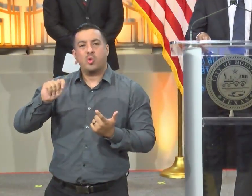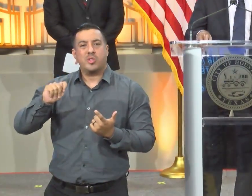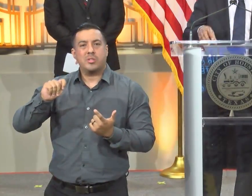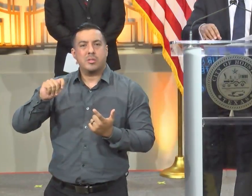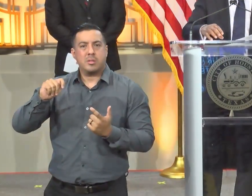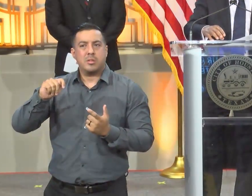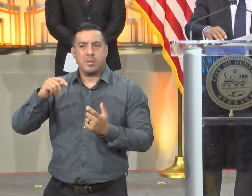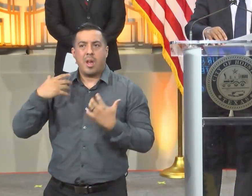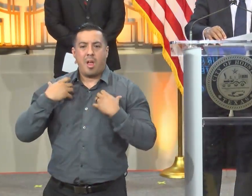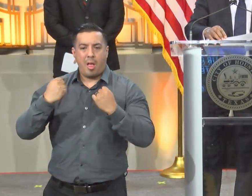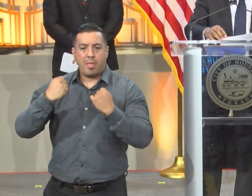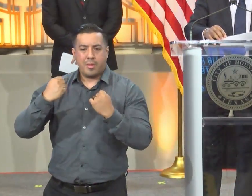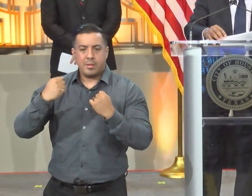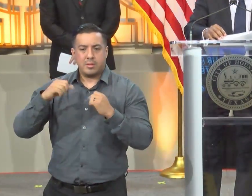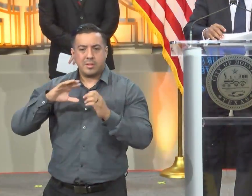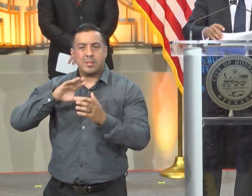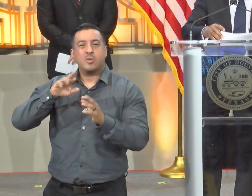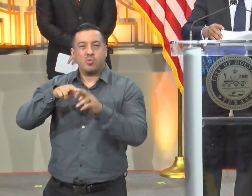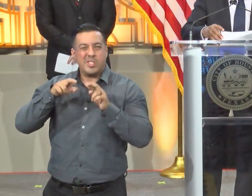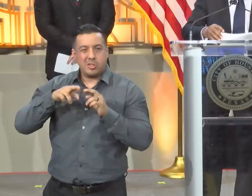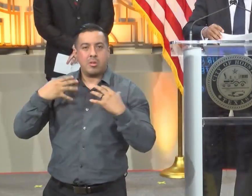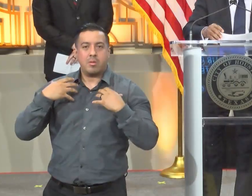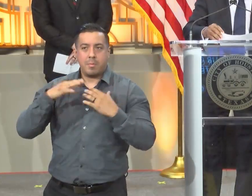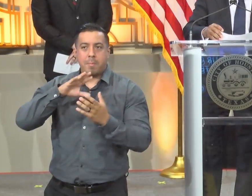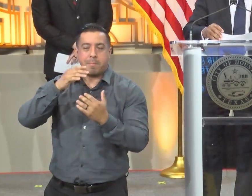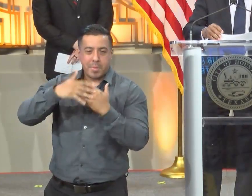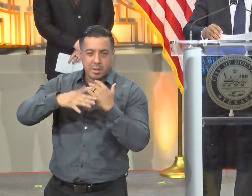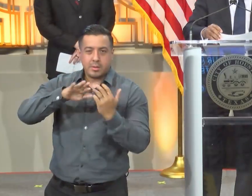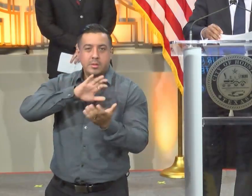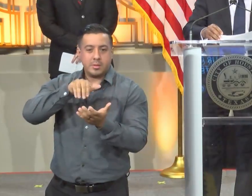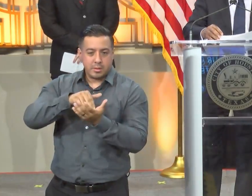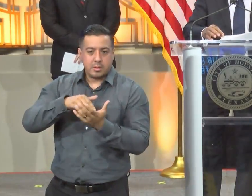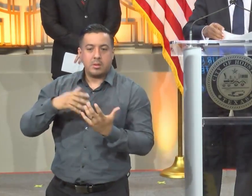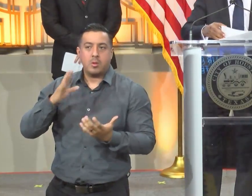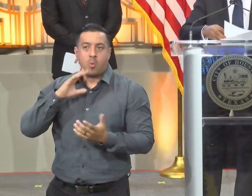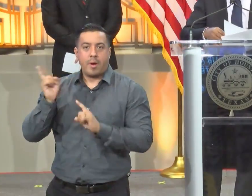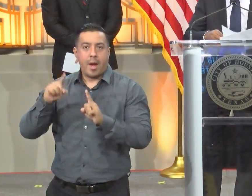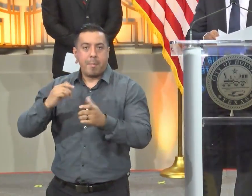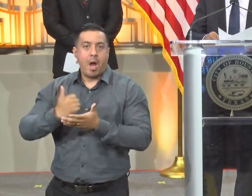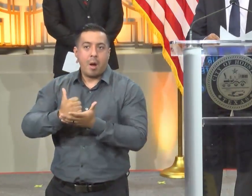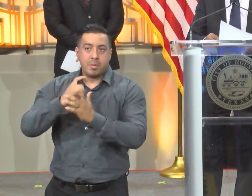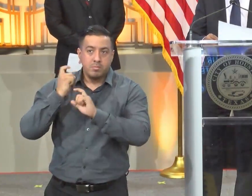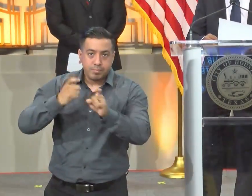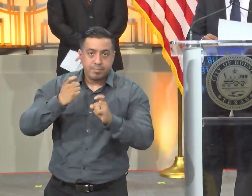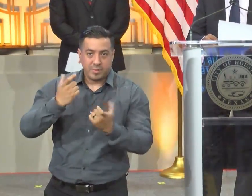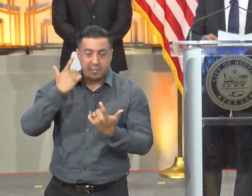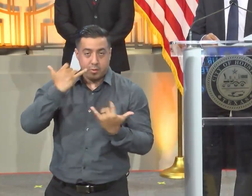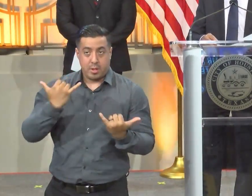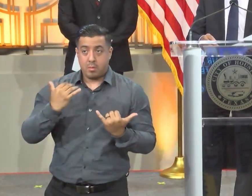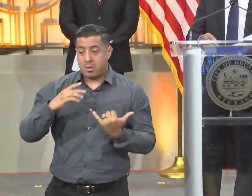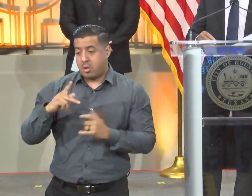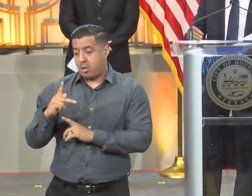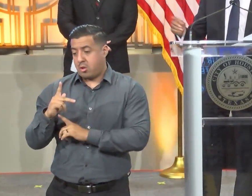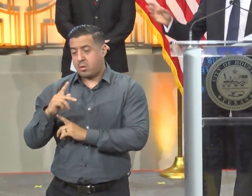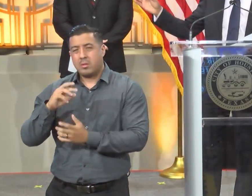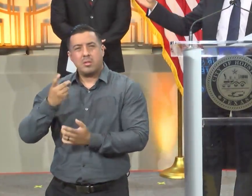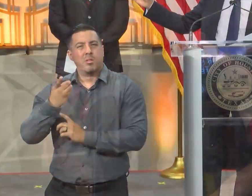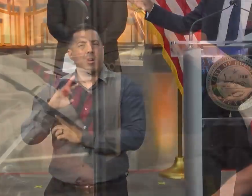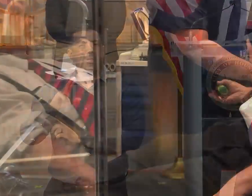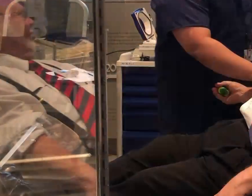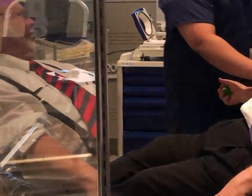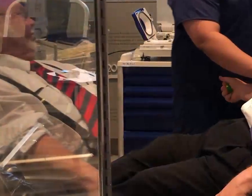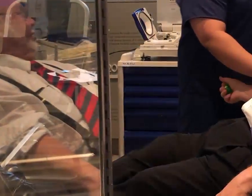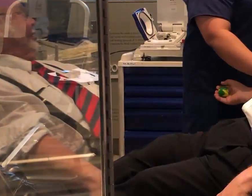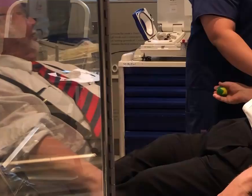health individuals to make an appointment to donate blood today and throughout the summer. In fact, Councilmember Kubosh is